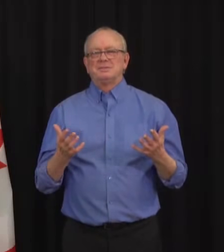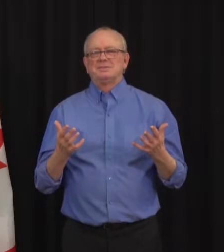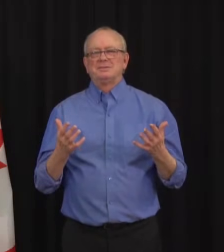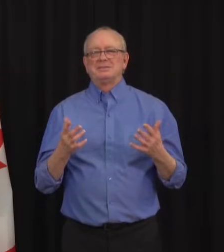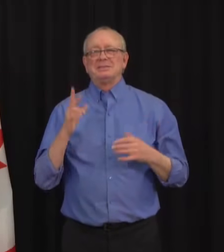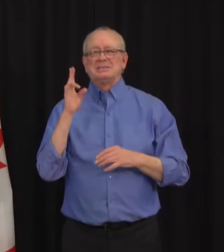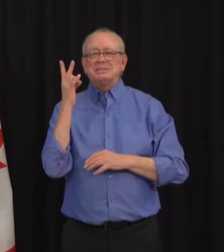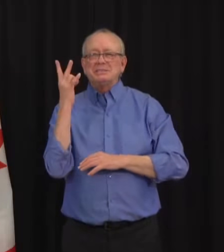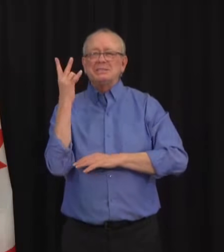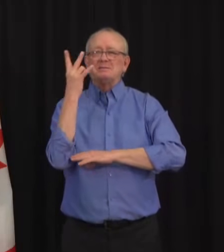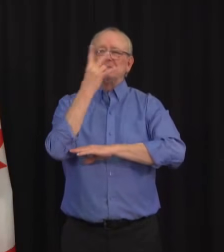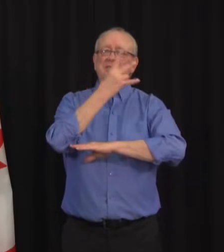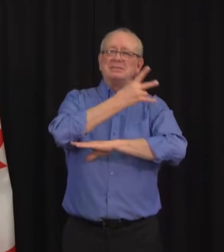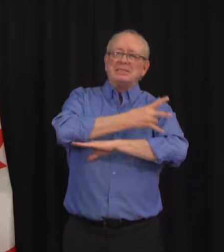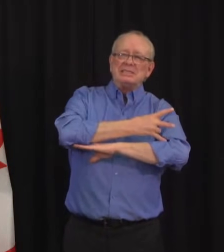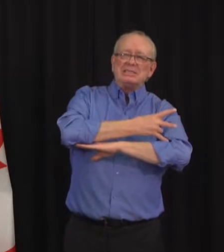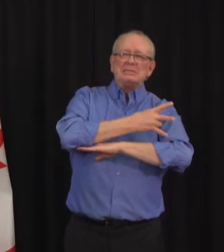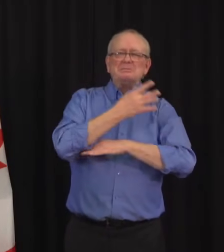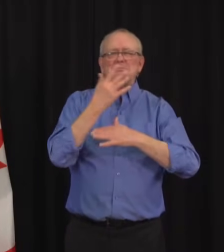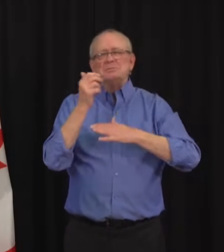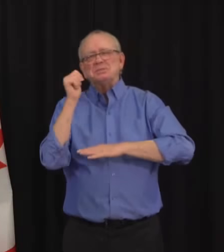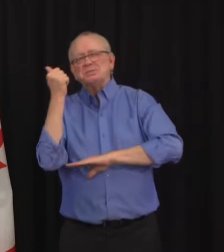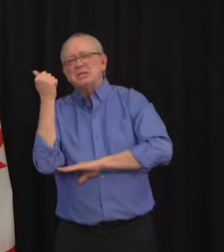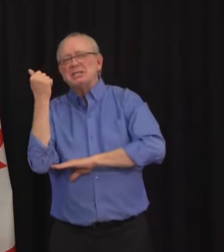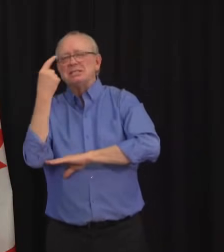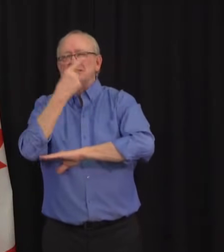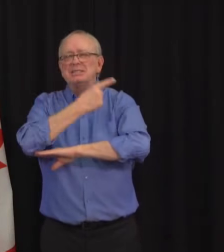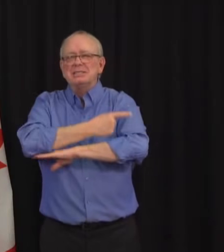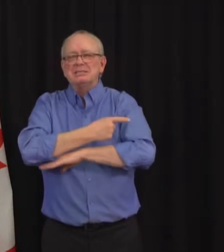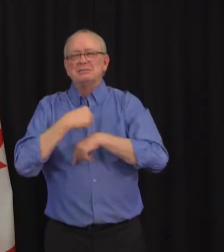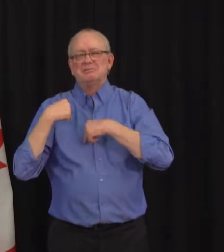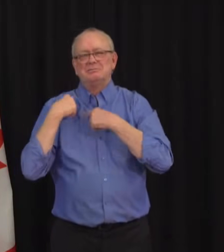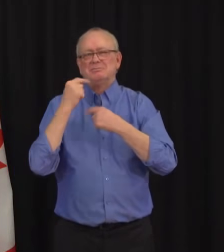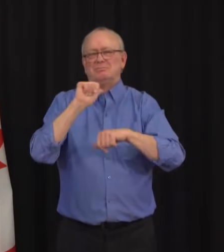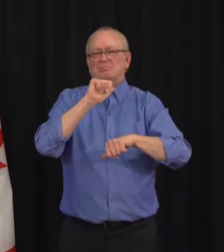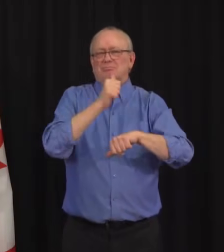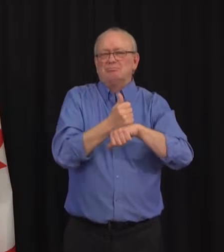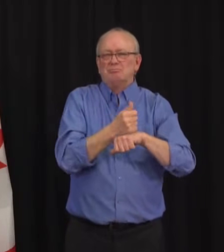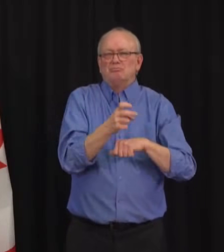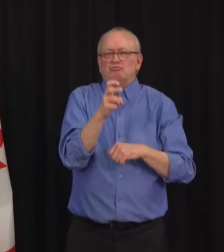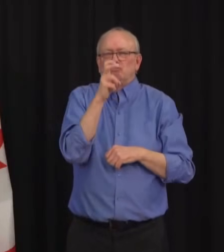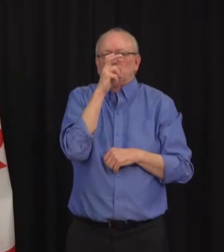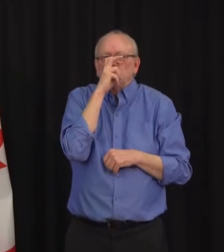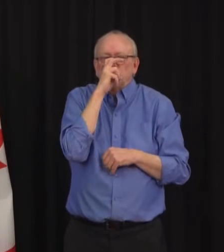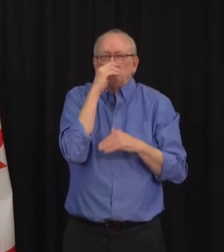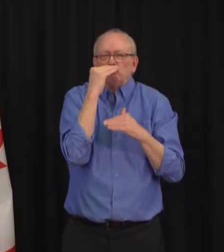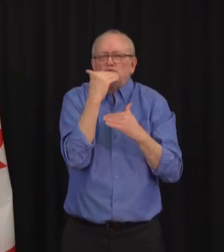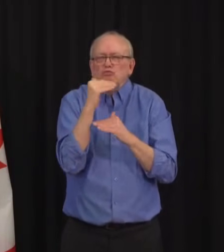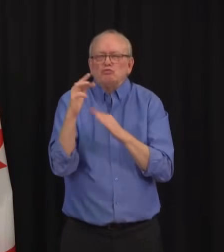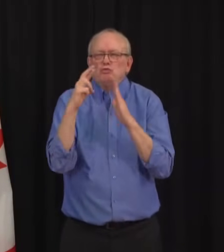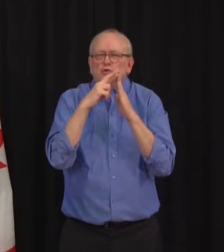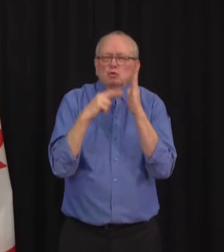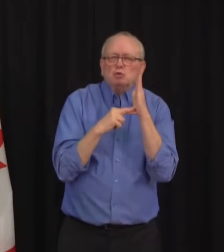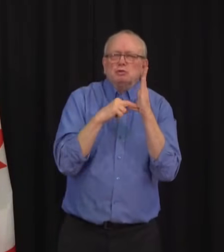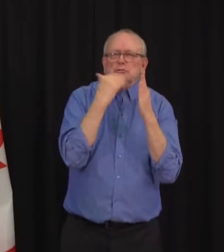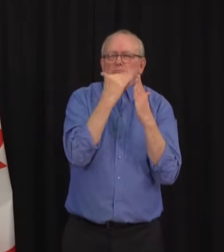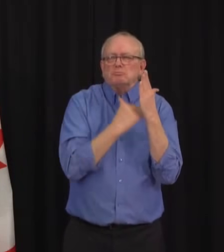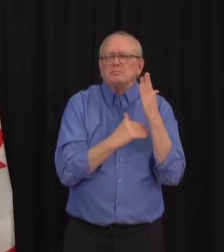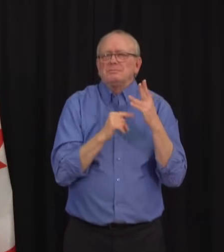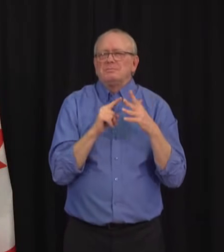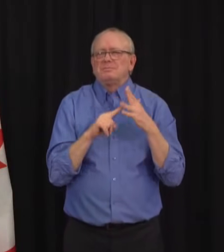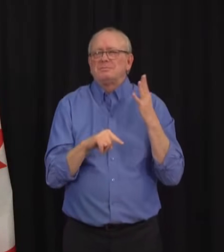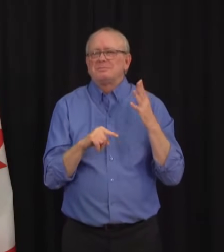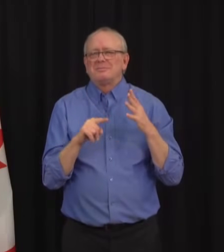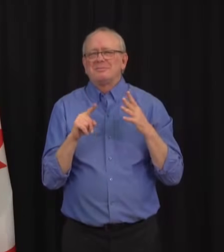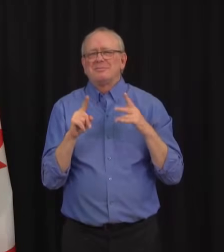restrictions were put in, but we're seeing, record highs in cases and hospitalizations, positivity rates today. So I'm